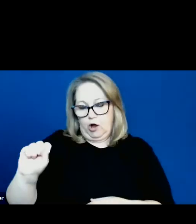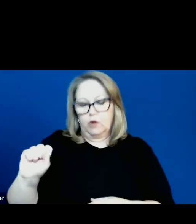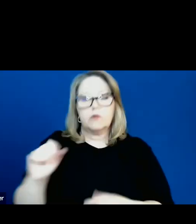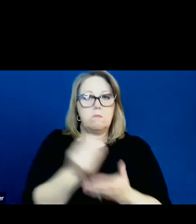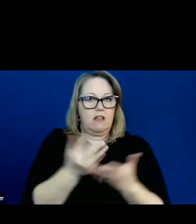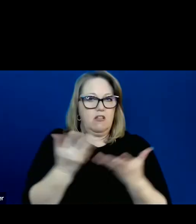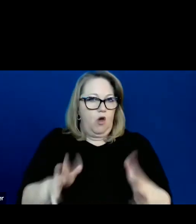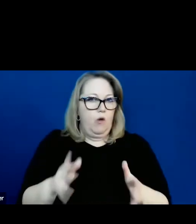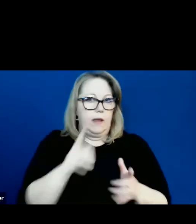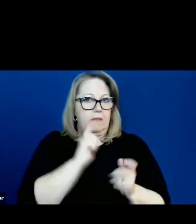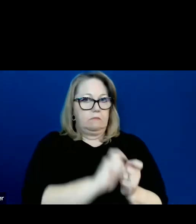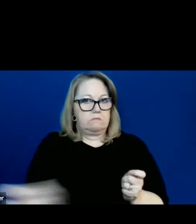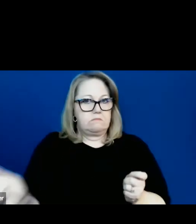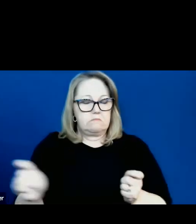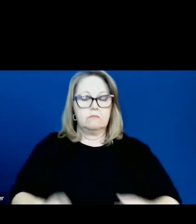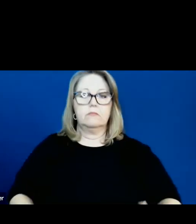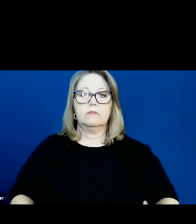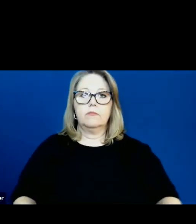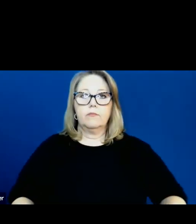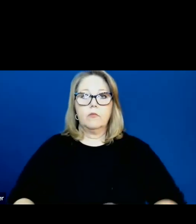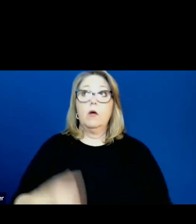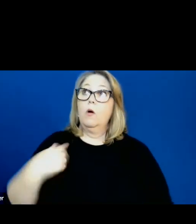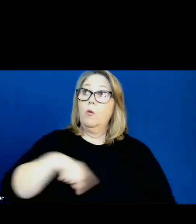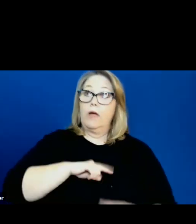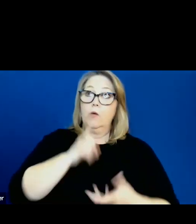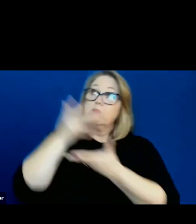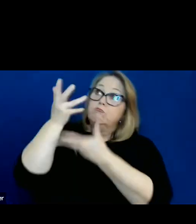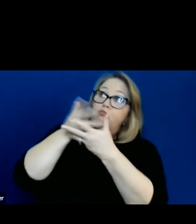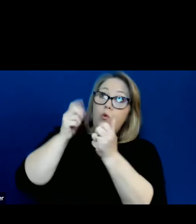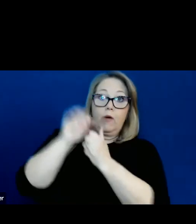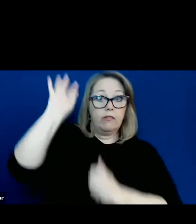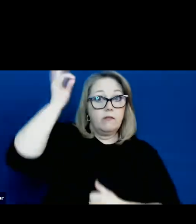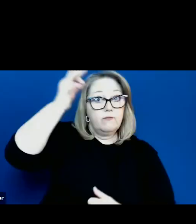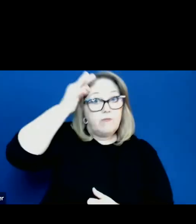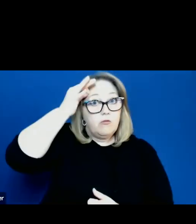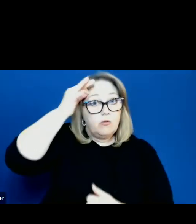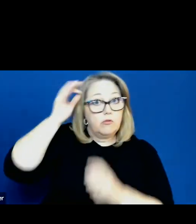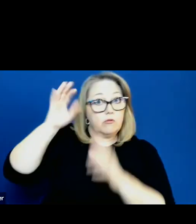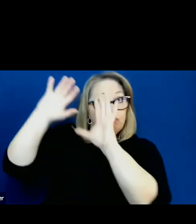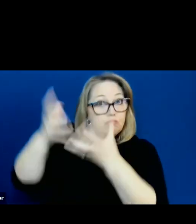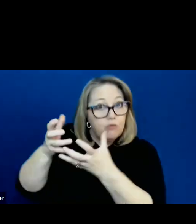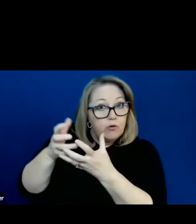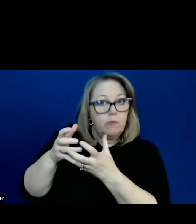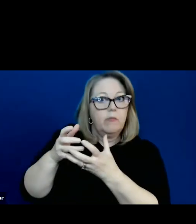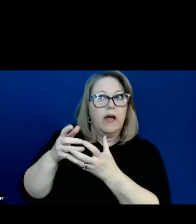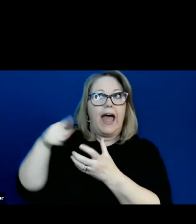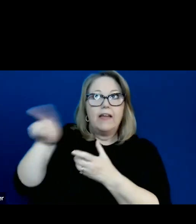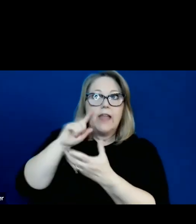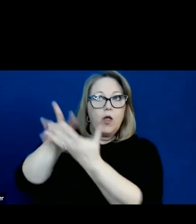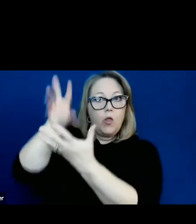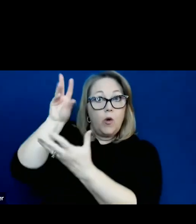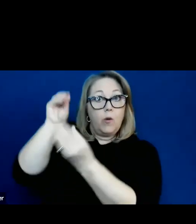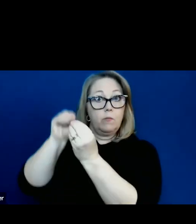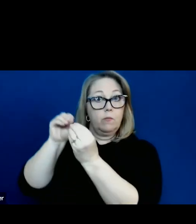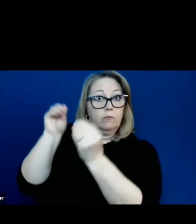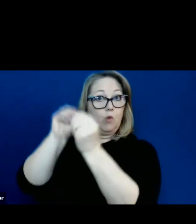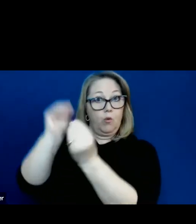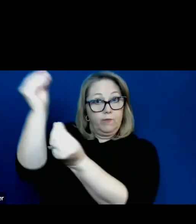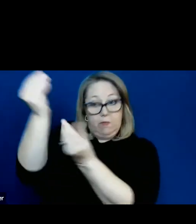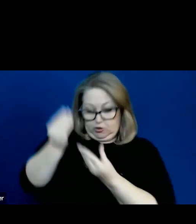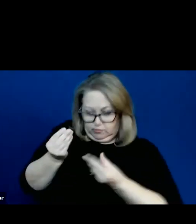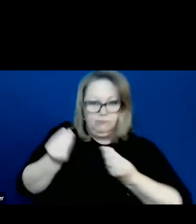extended. We will continue to work closely with the federal delegation as there are more updates. Now I'd like to